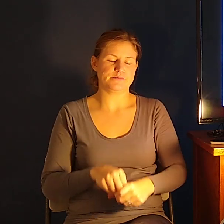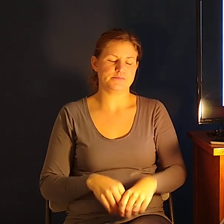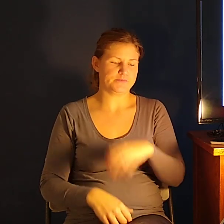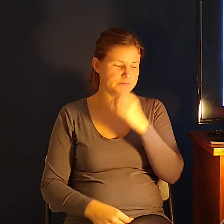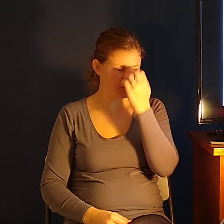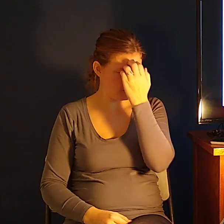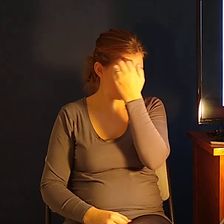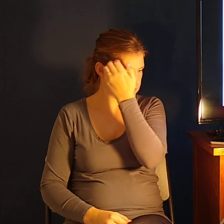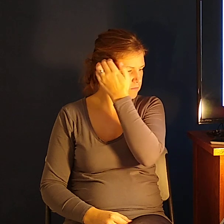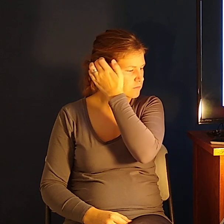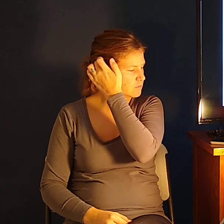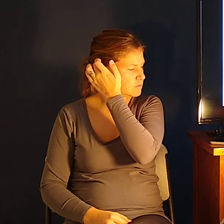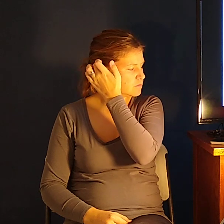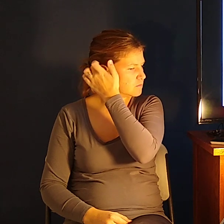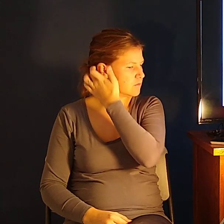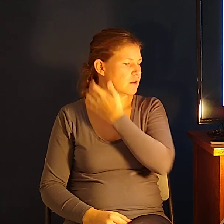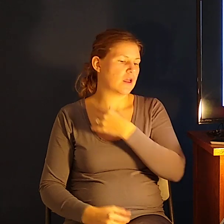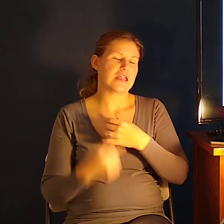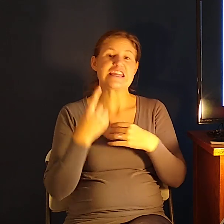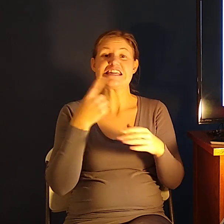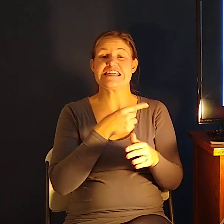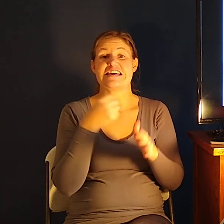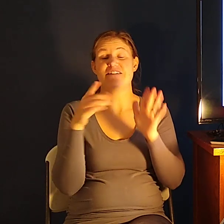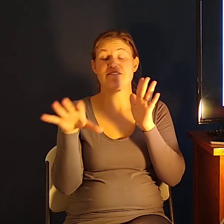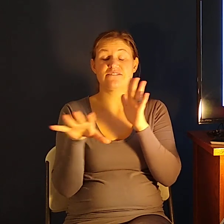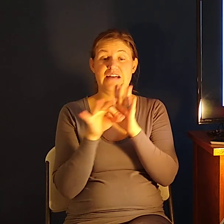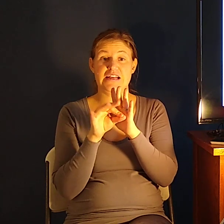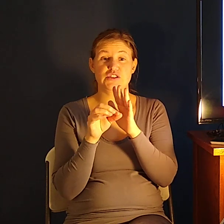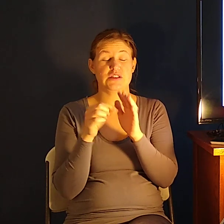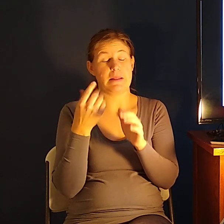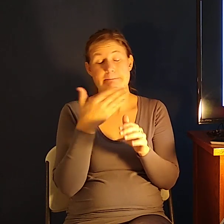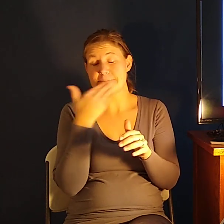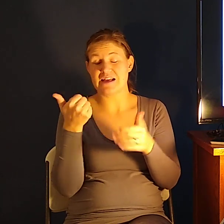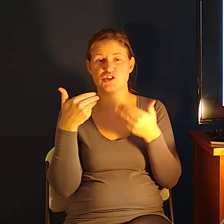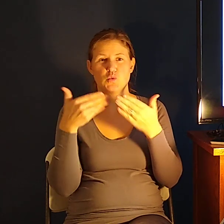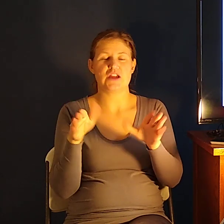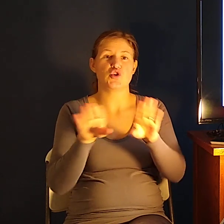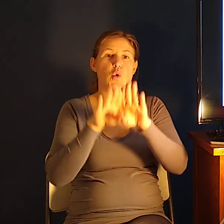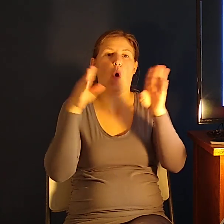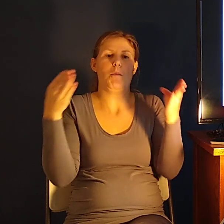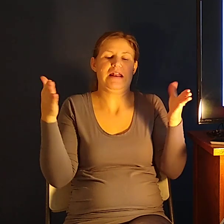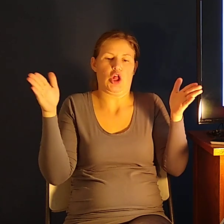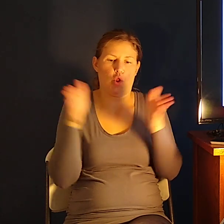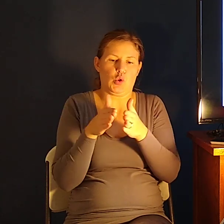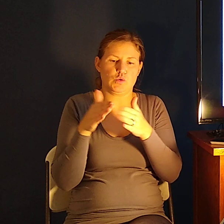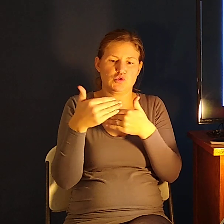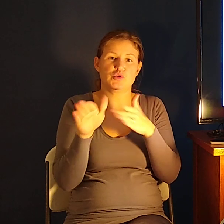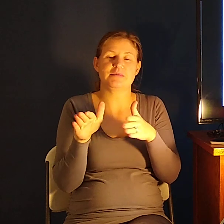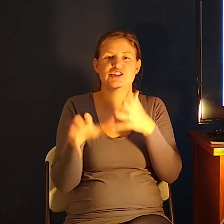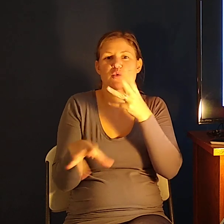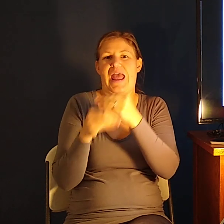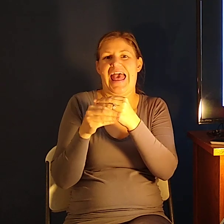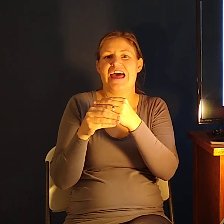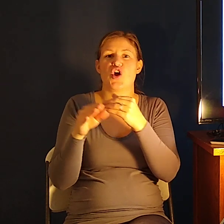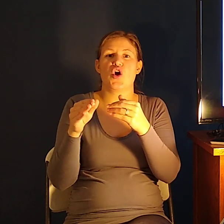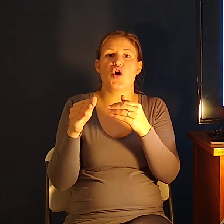excuse me, and discovers that one of the best ways to open a closed room is to place windows in corners.